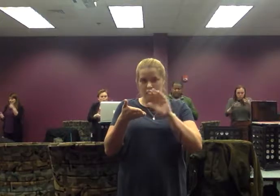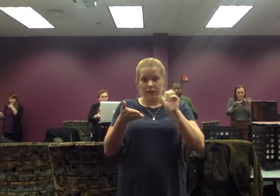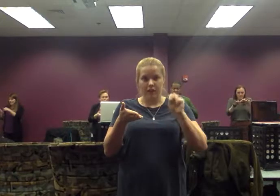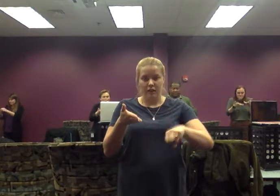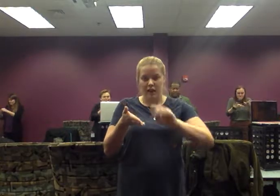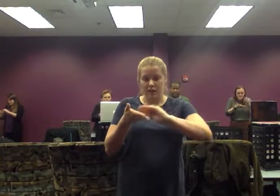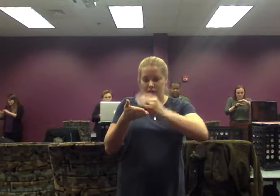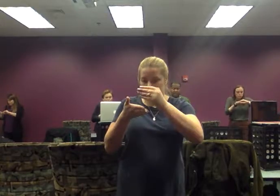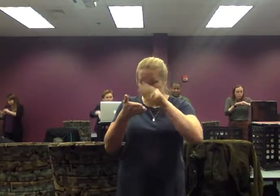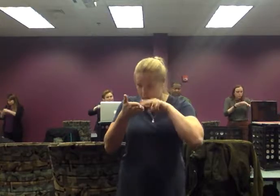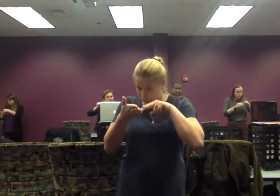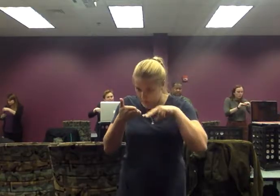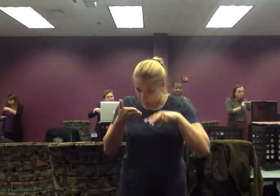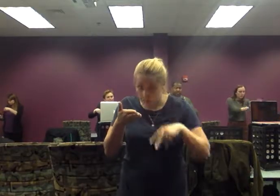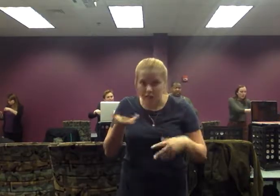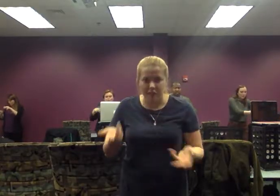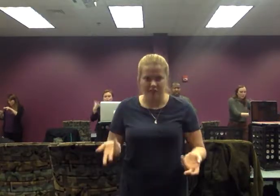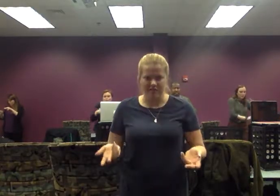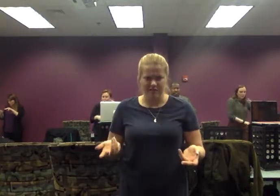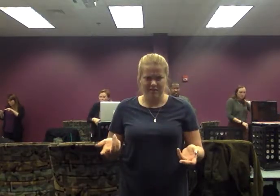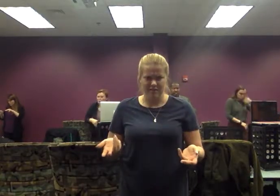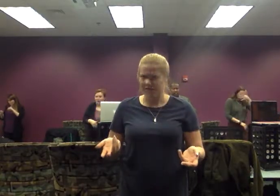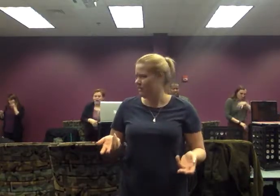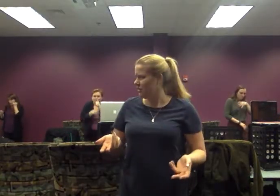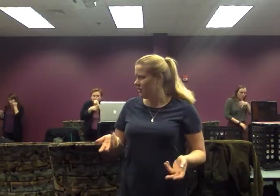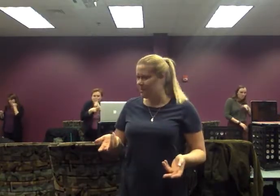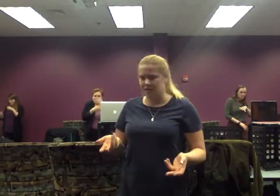correspondence that might be considered prurient.